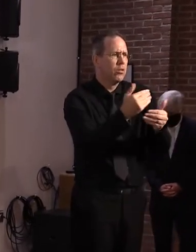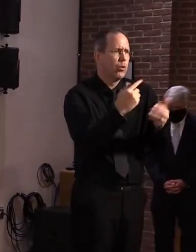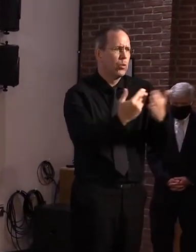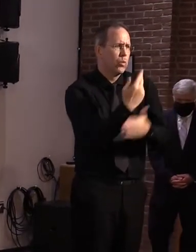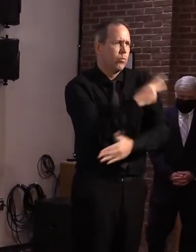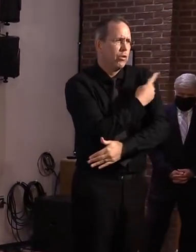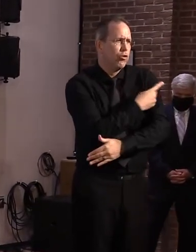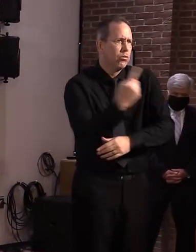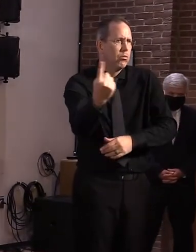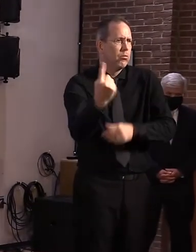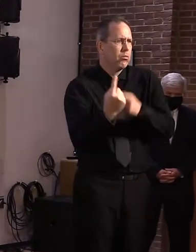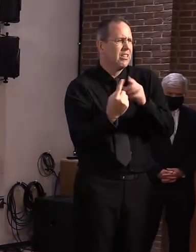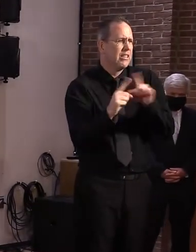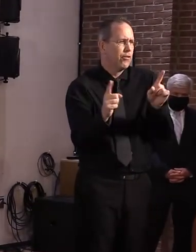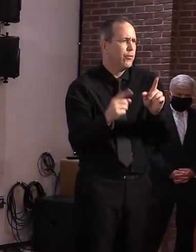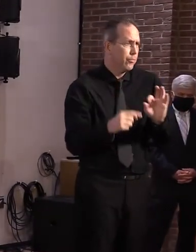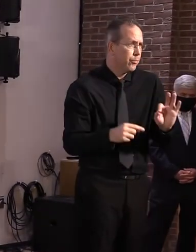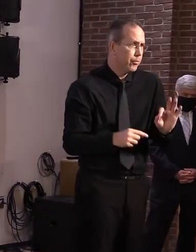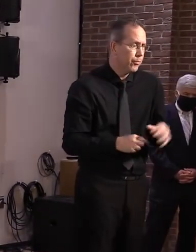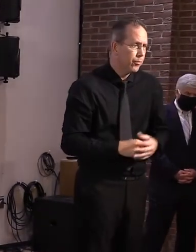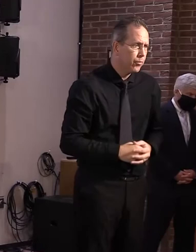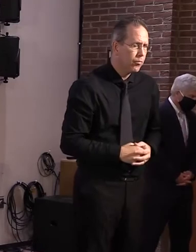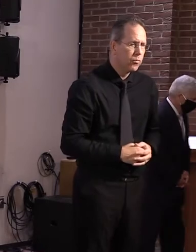Andrew, Caledonia Record.